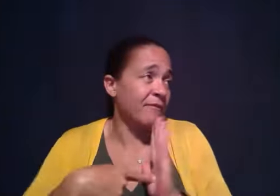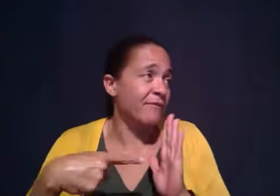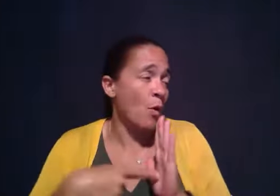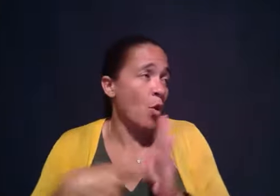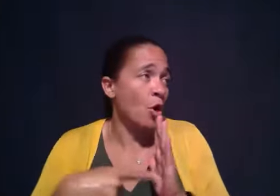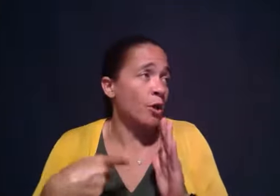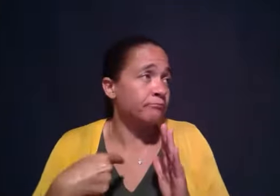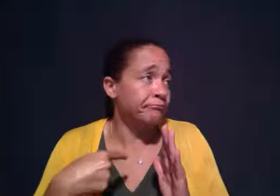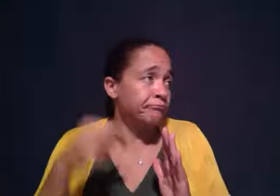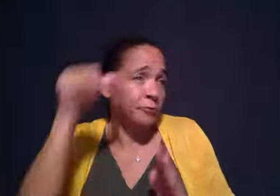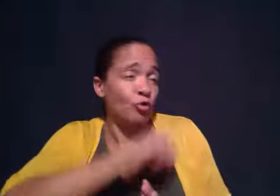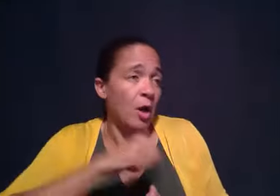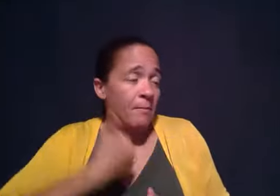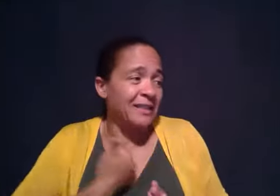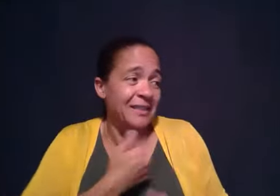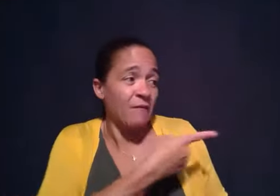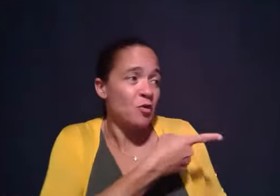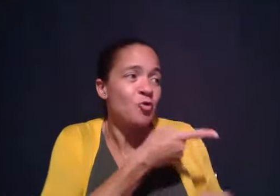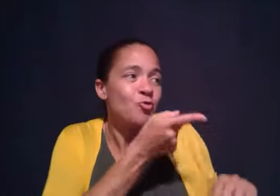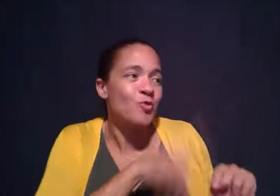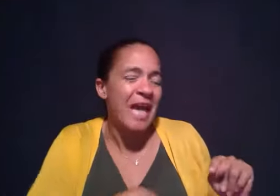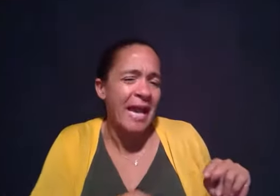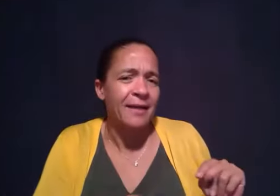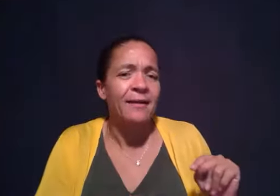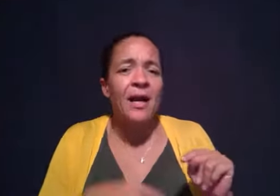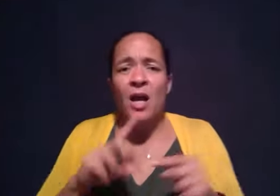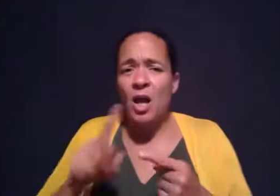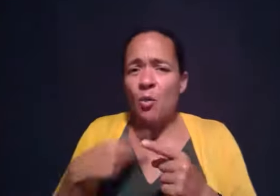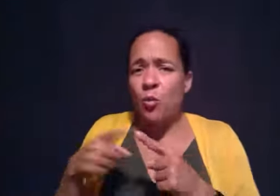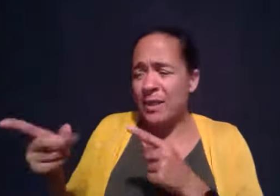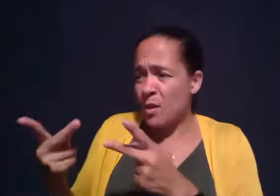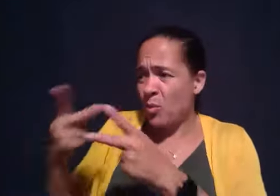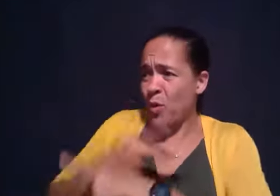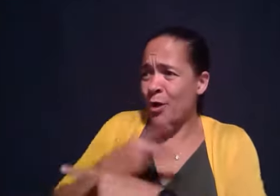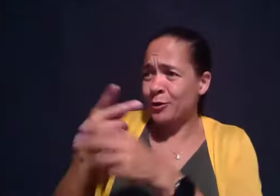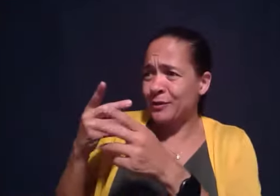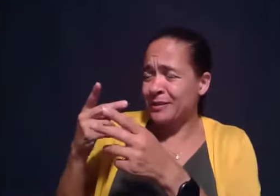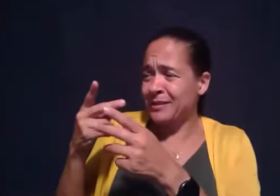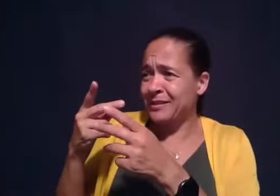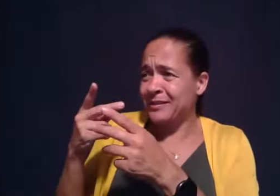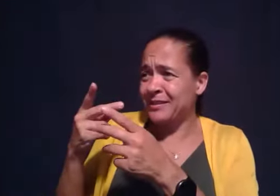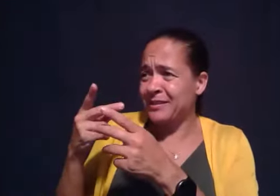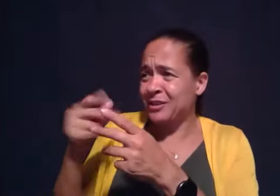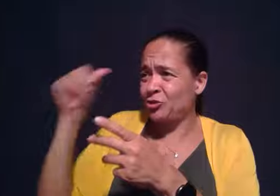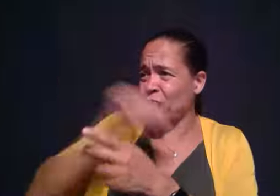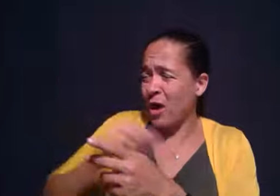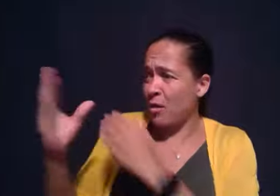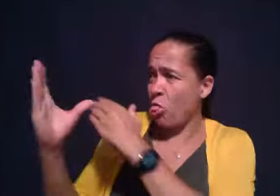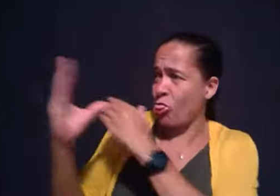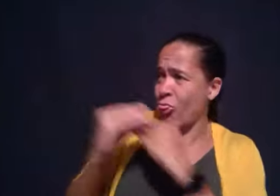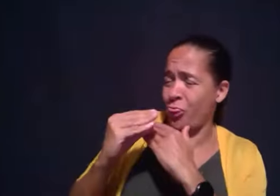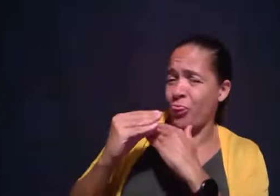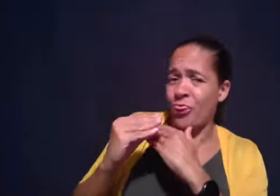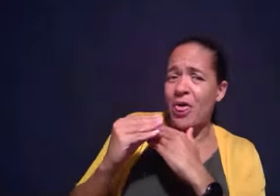kind of drunk you are. And when the worst drunk you know starts talking down to you a little bit, you're having a real bad day. Like, oh,